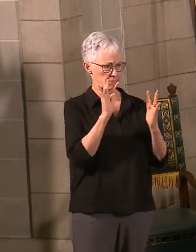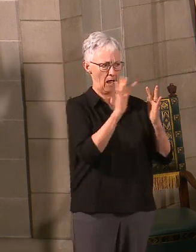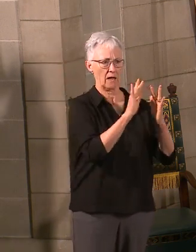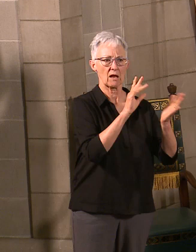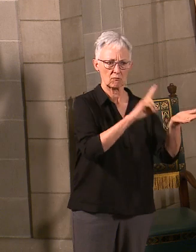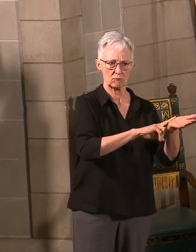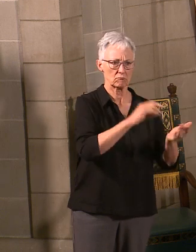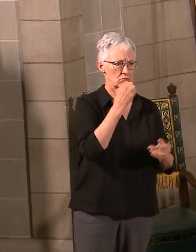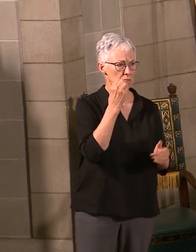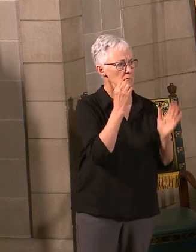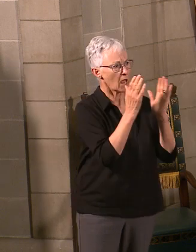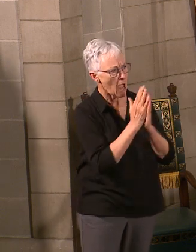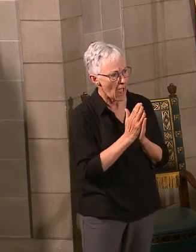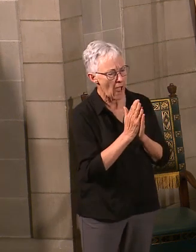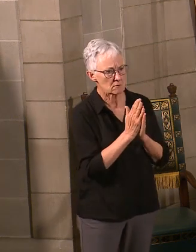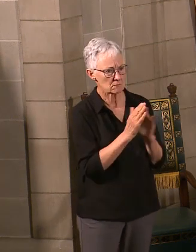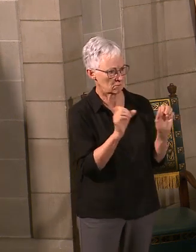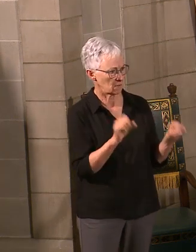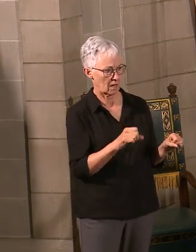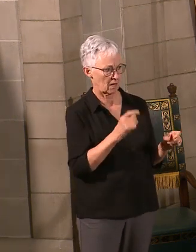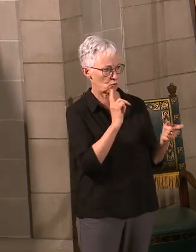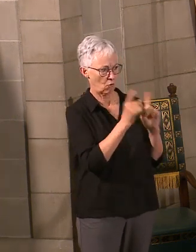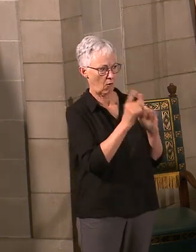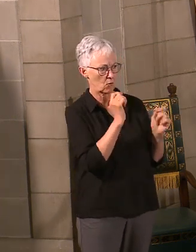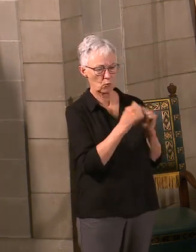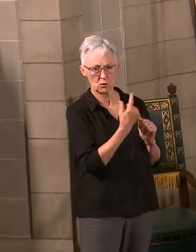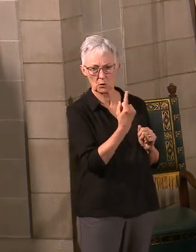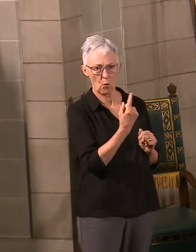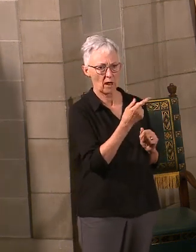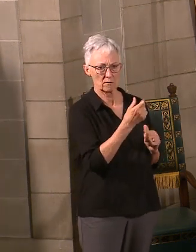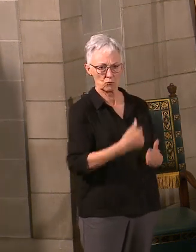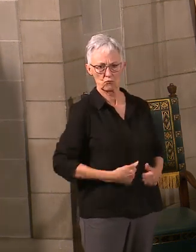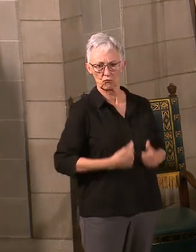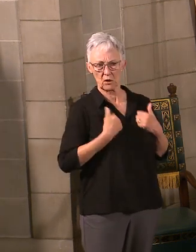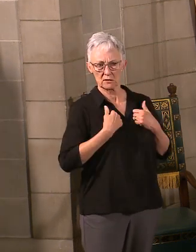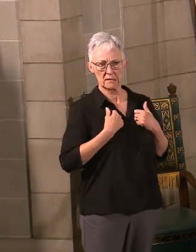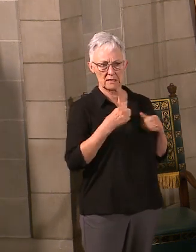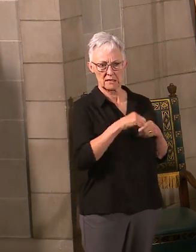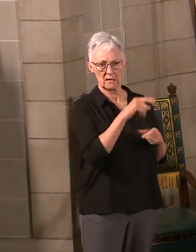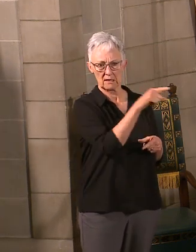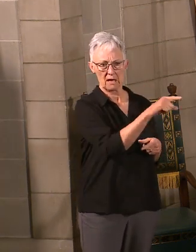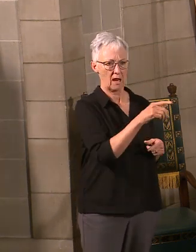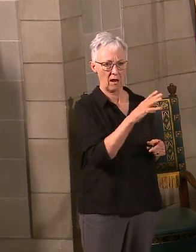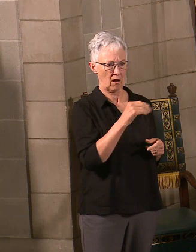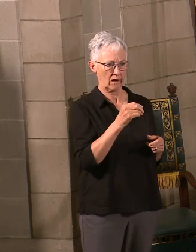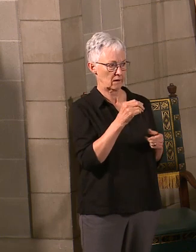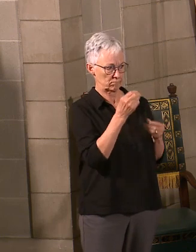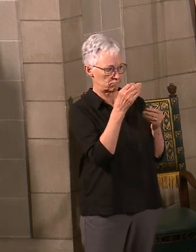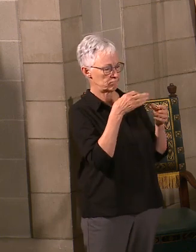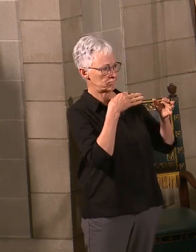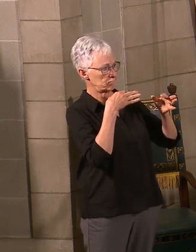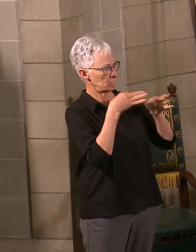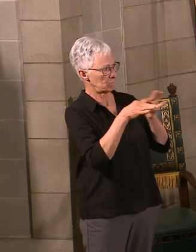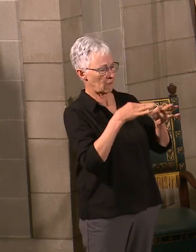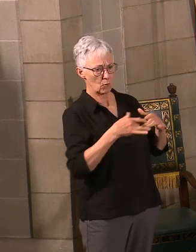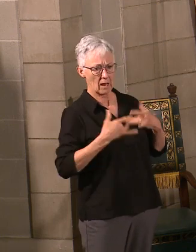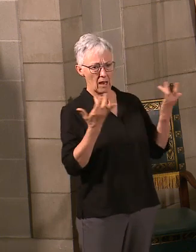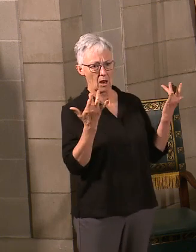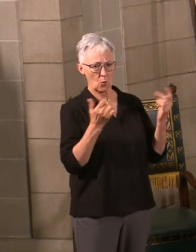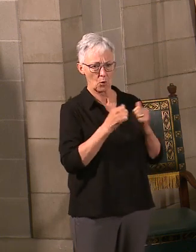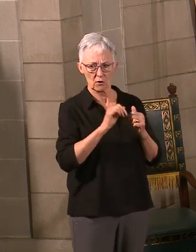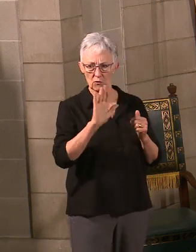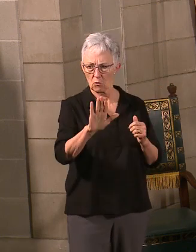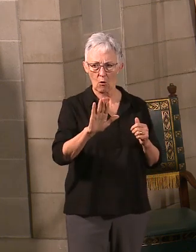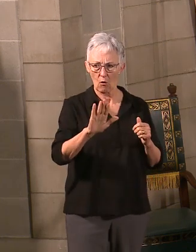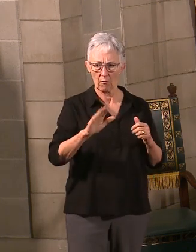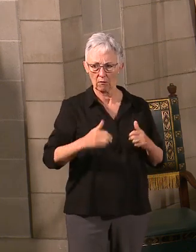ask to be able to talk to them, talk to one of the residents, and just share 10, 15 minutes about what's going on in your day, and bring them up to date on what's